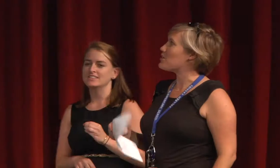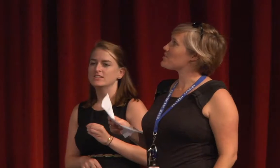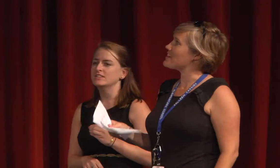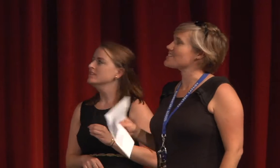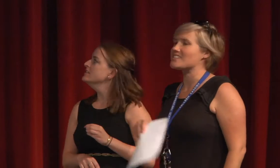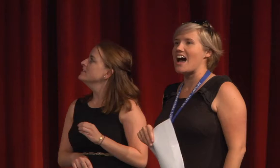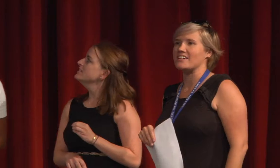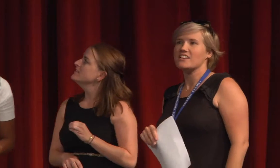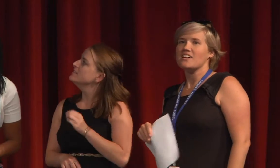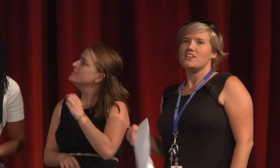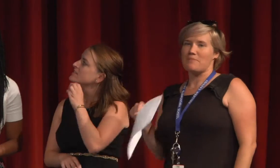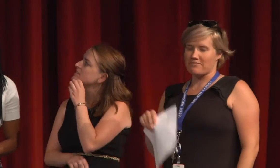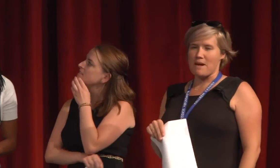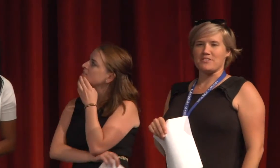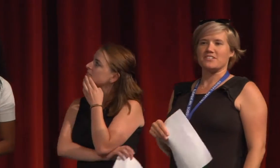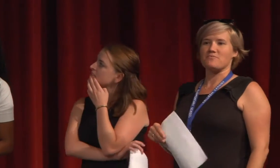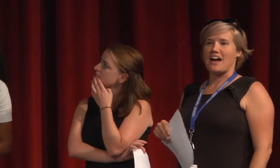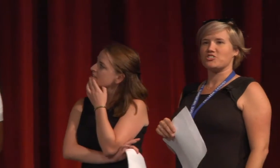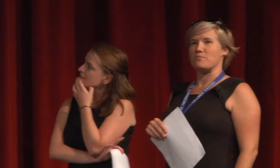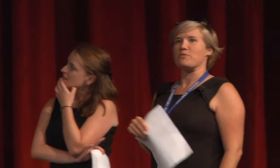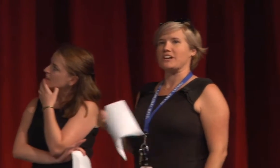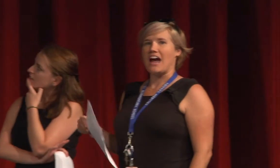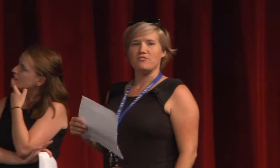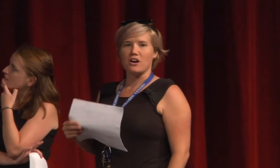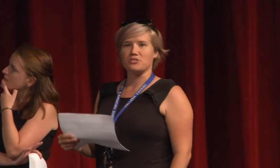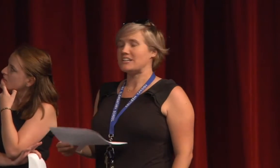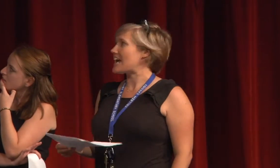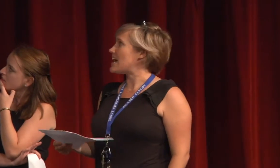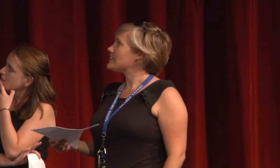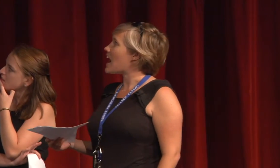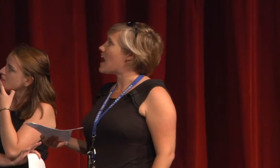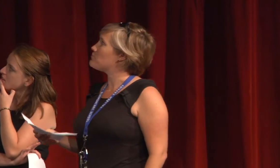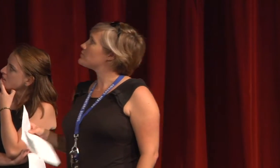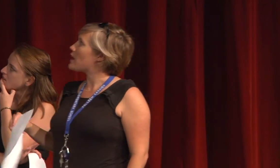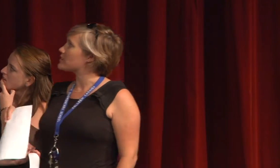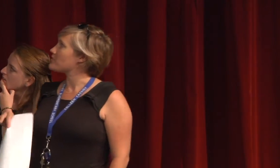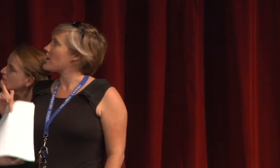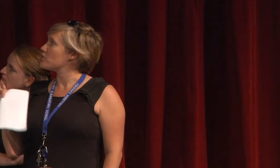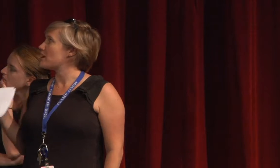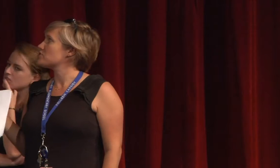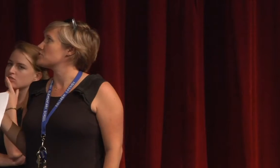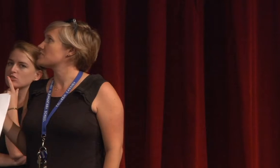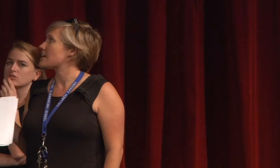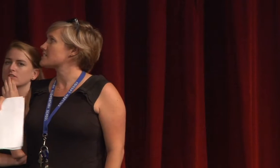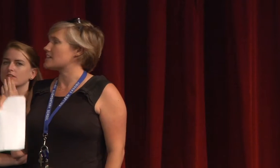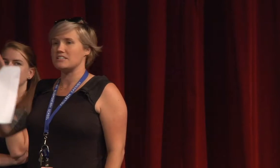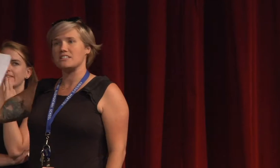So the next slide, you might remember this from last year, but we're going to have you all do it again. I would like for everyone to say the sentence in